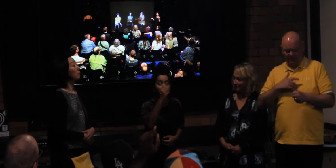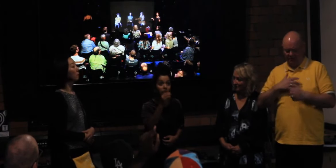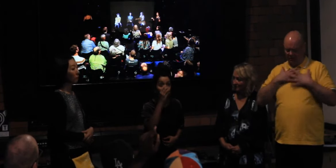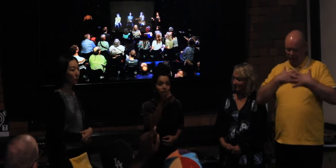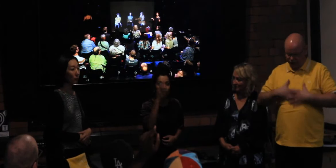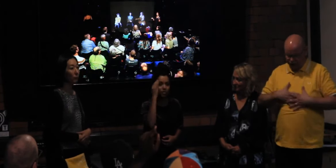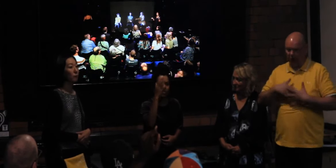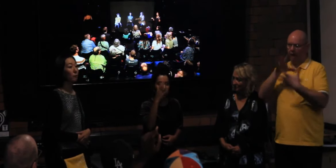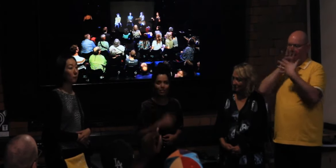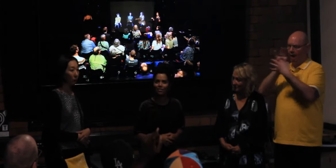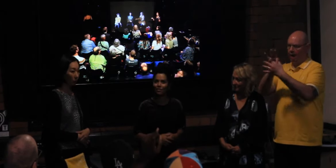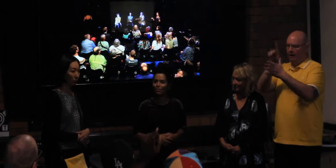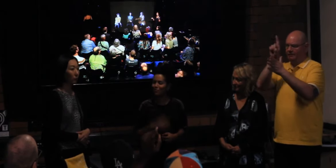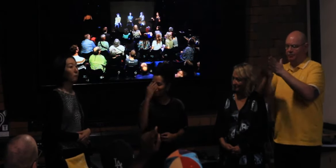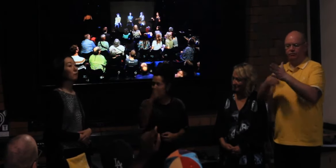rather than